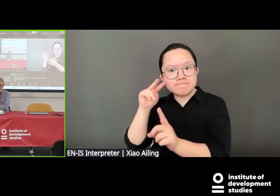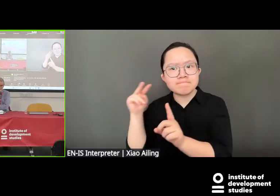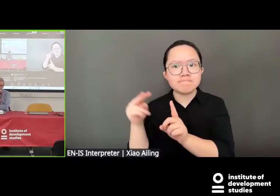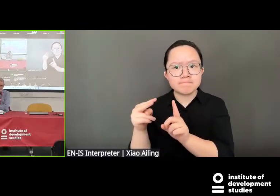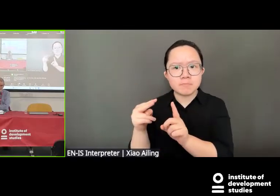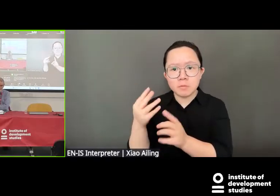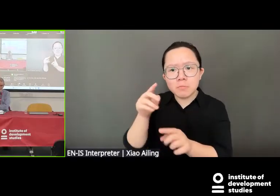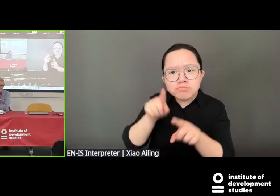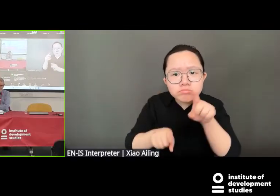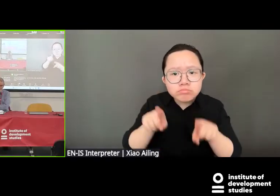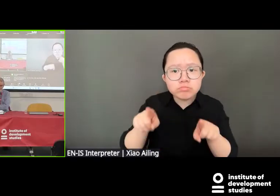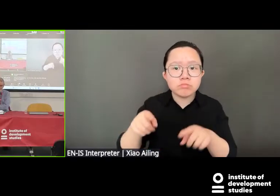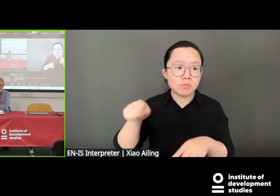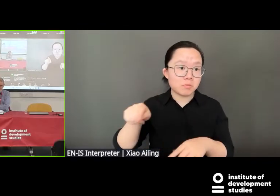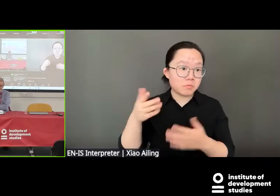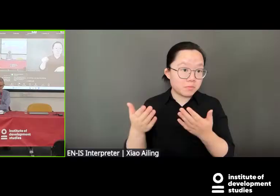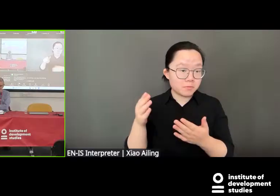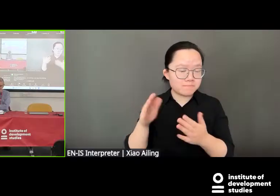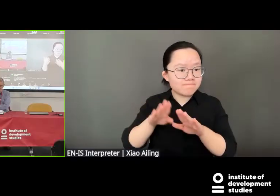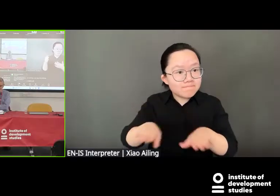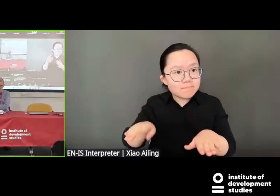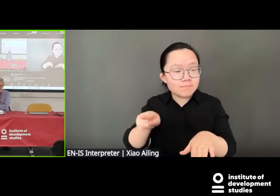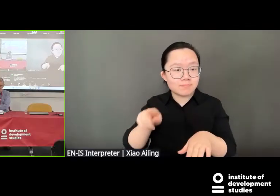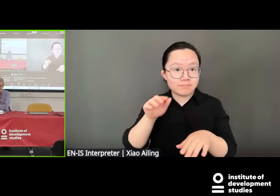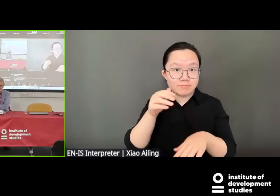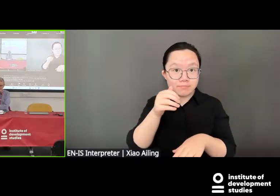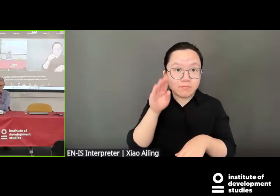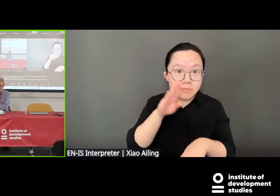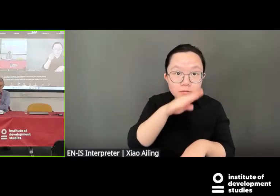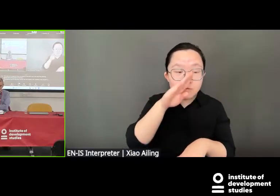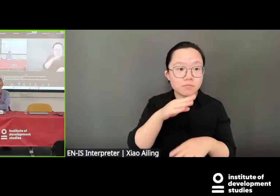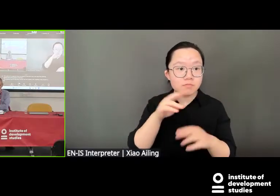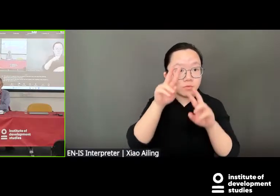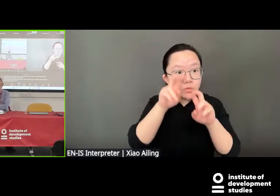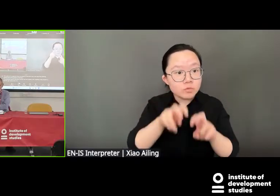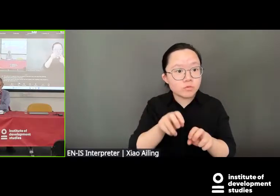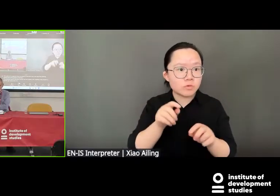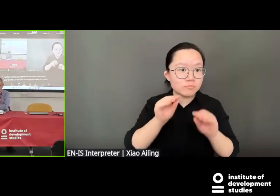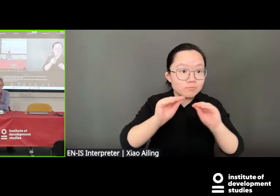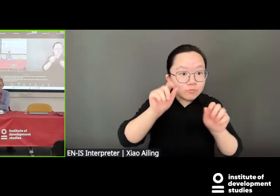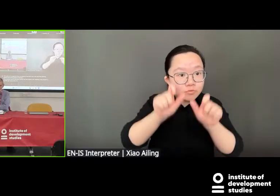with disabilities were adapted to be both age-appropriate and accessible.